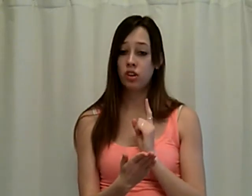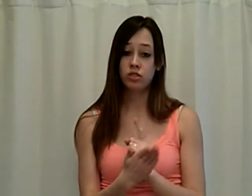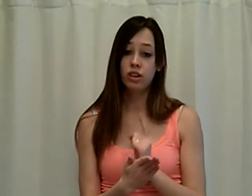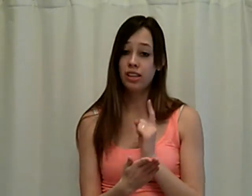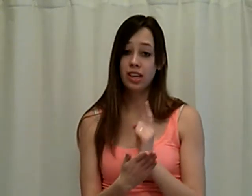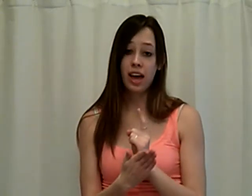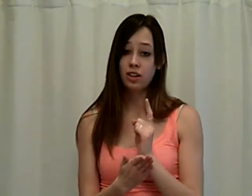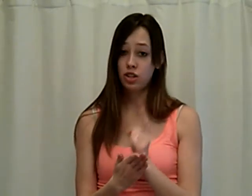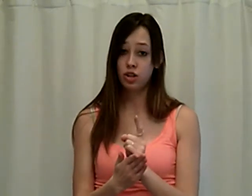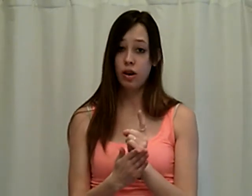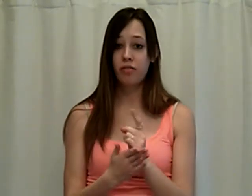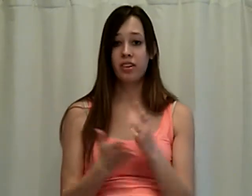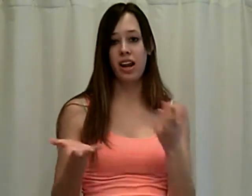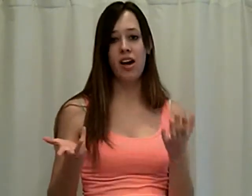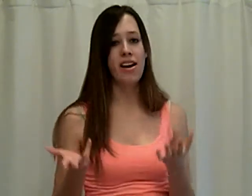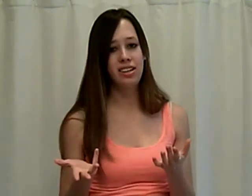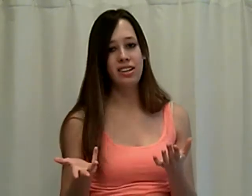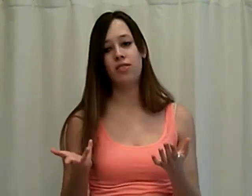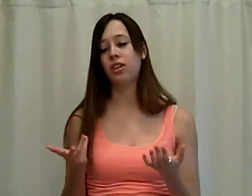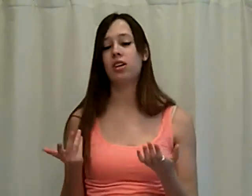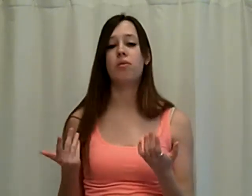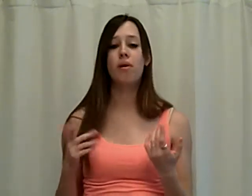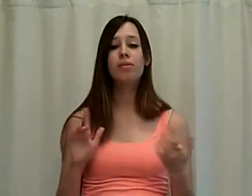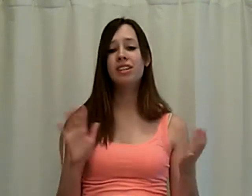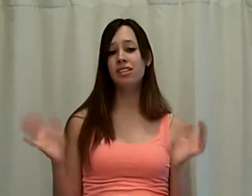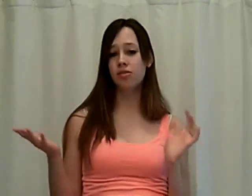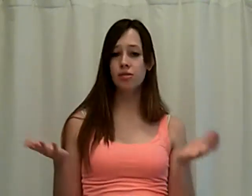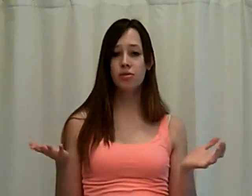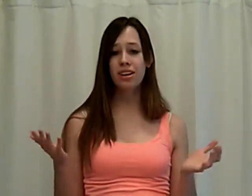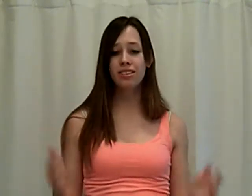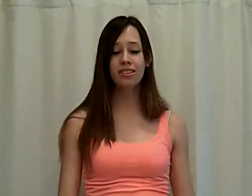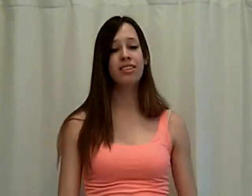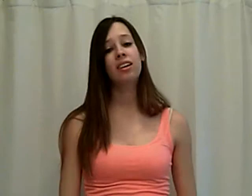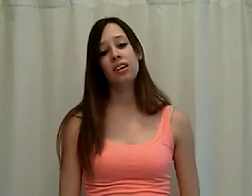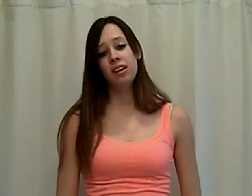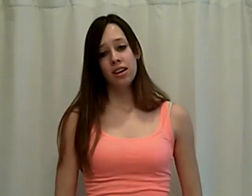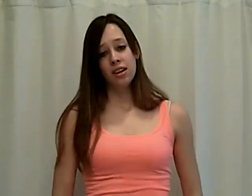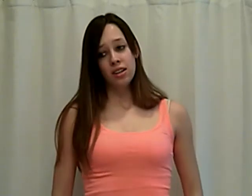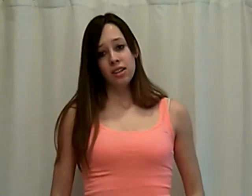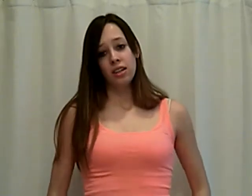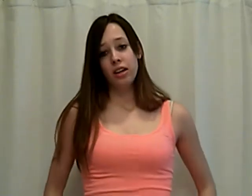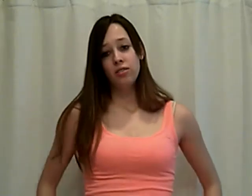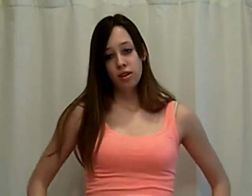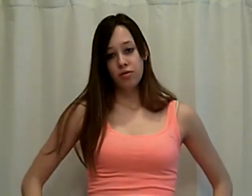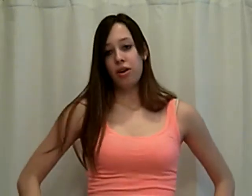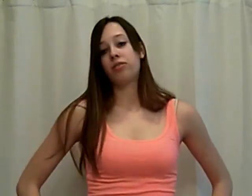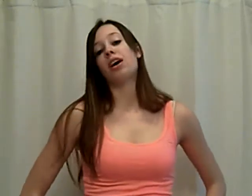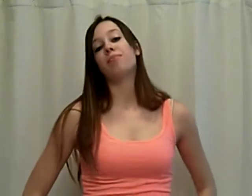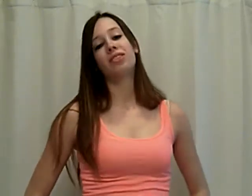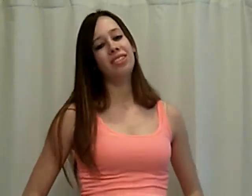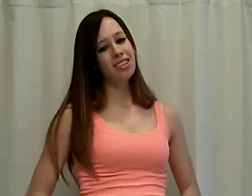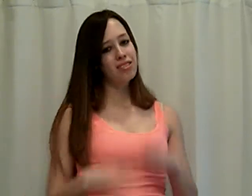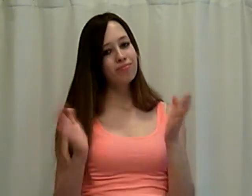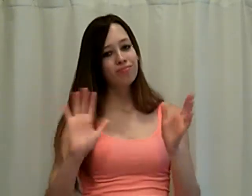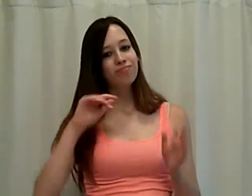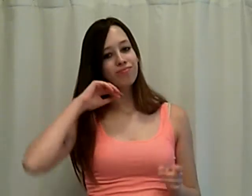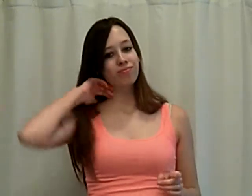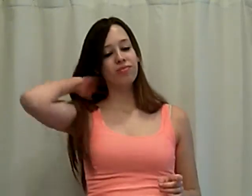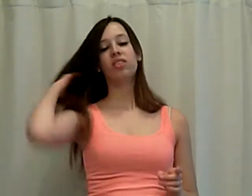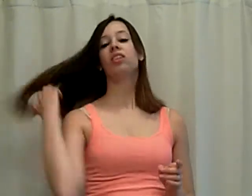also go like that too. I forgot how I did it in the video. I probably did it different ways. I do it a different way every time, but it's still like